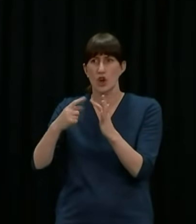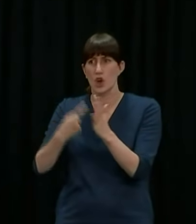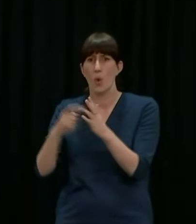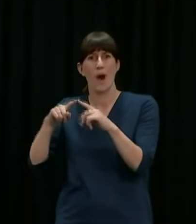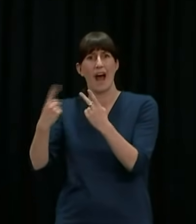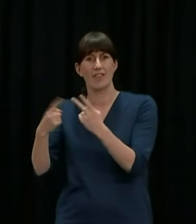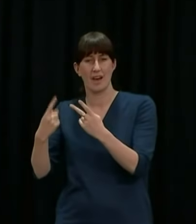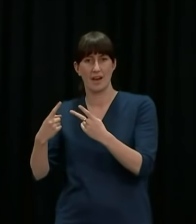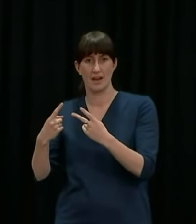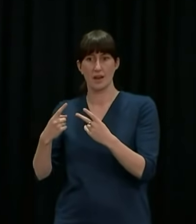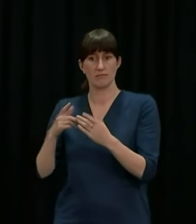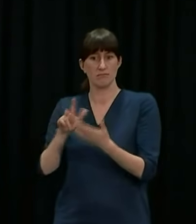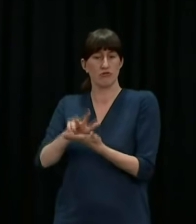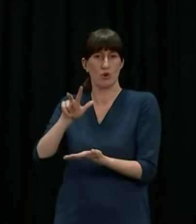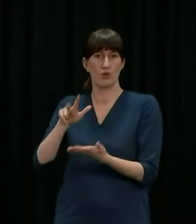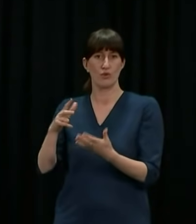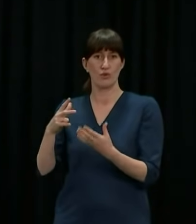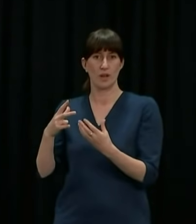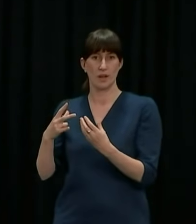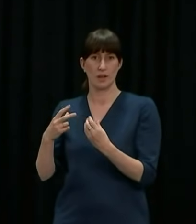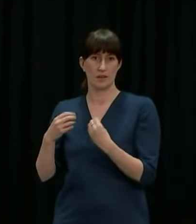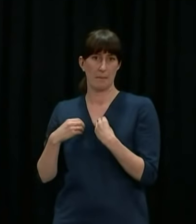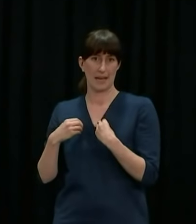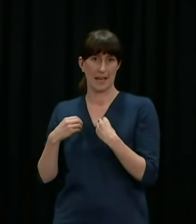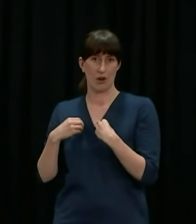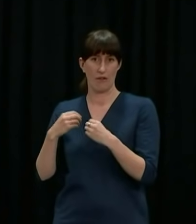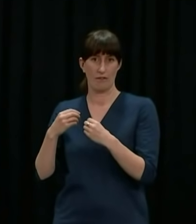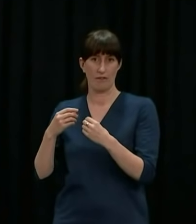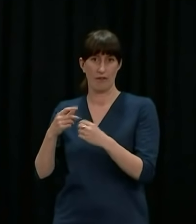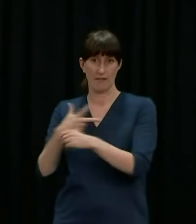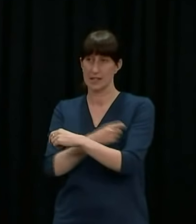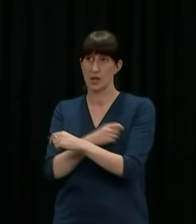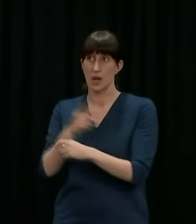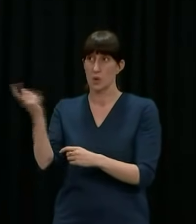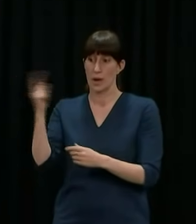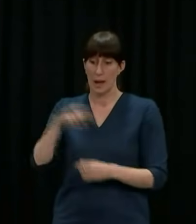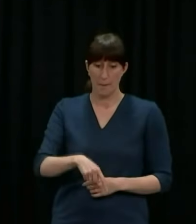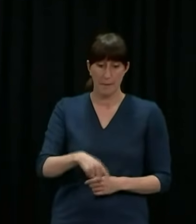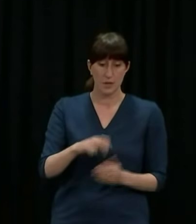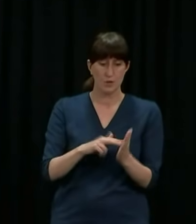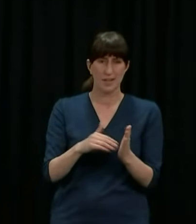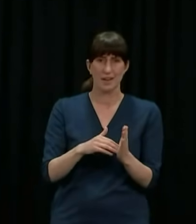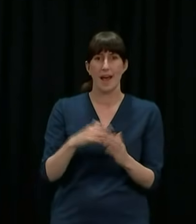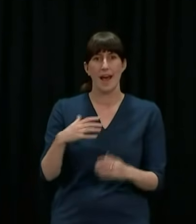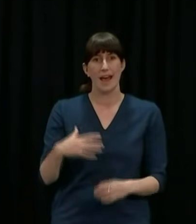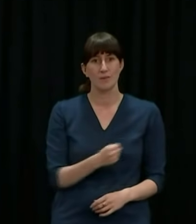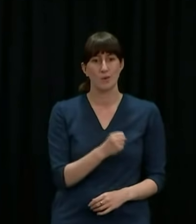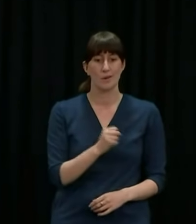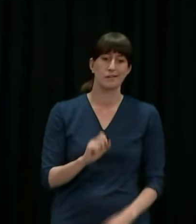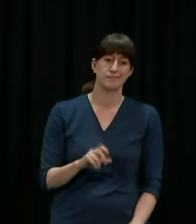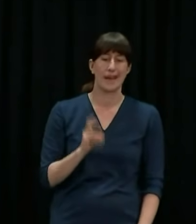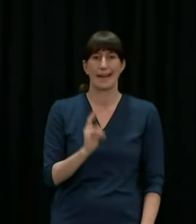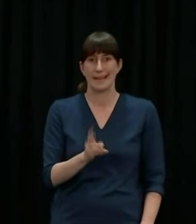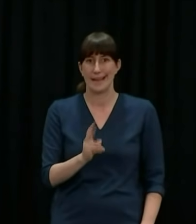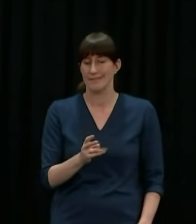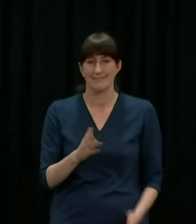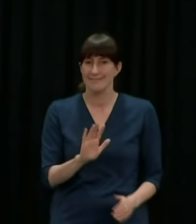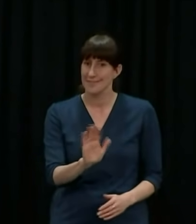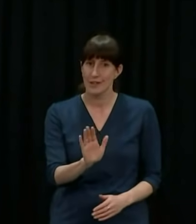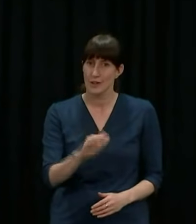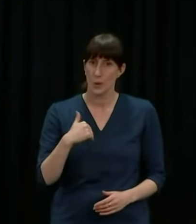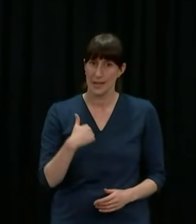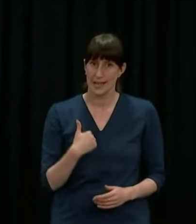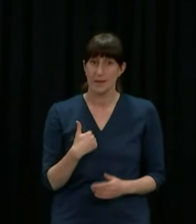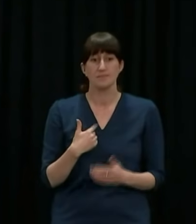do not need to do that again when they're here in New Zealand, as long as they have a record of their vaccination that they can then